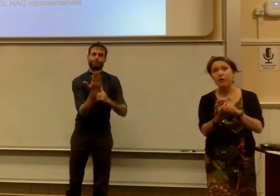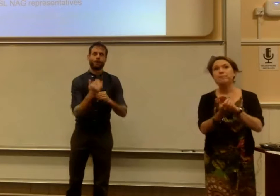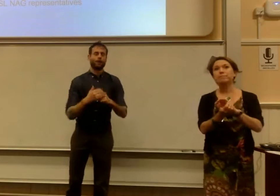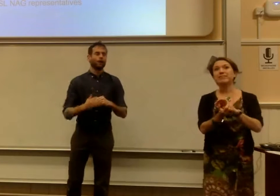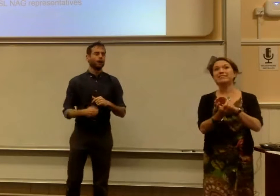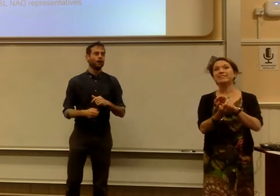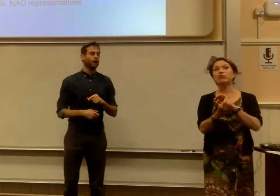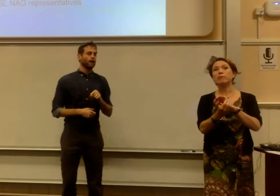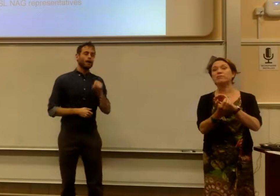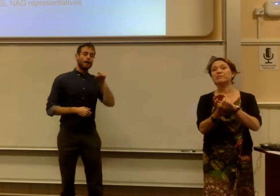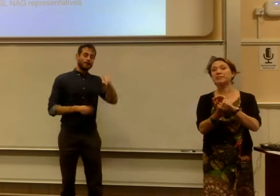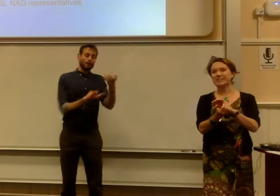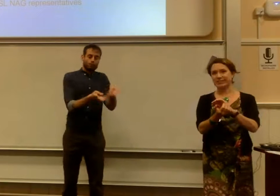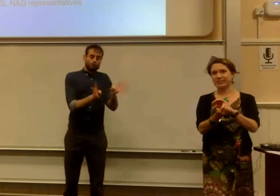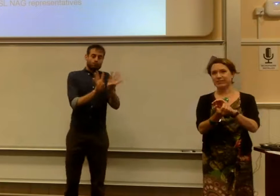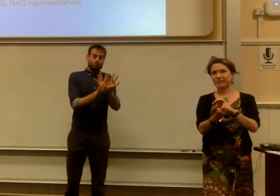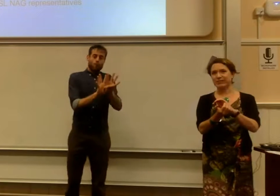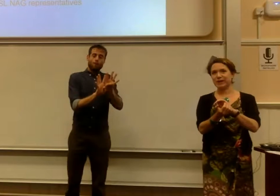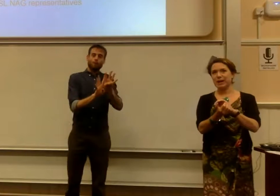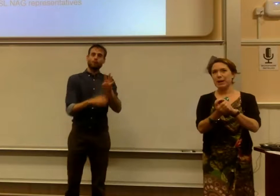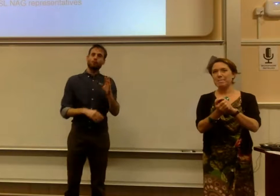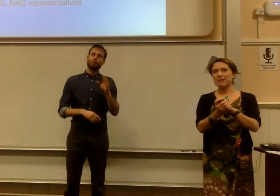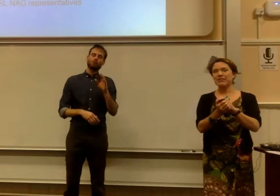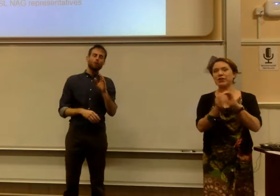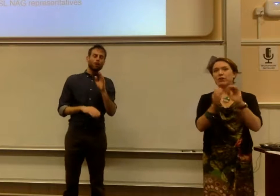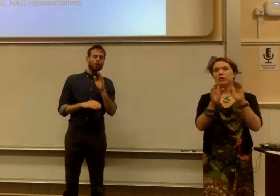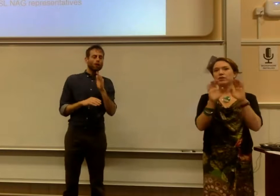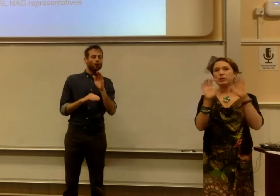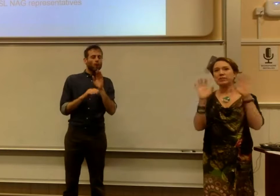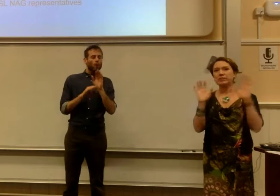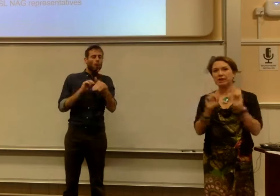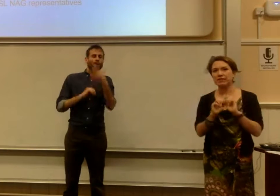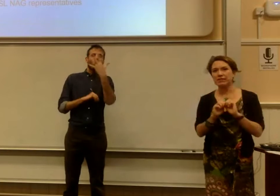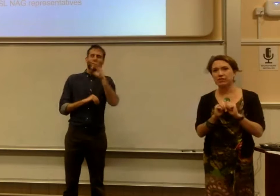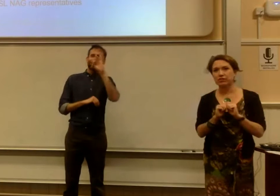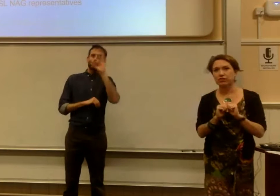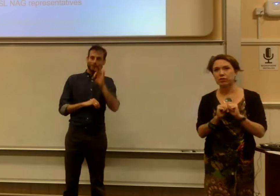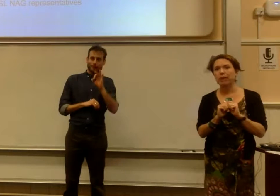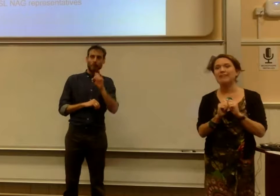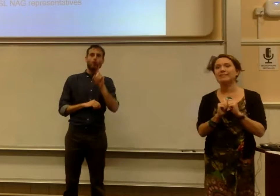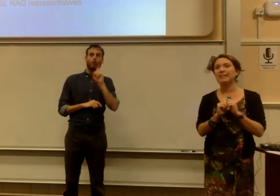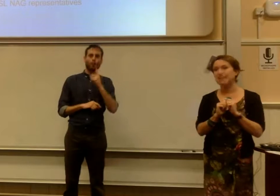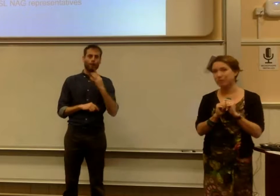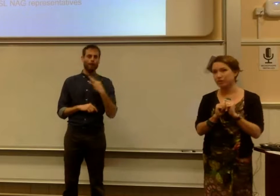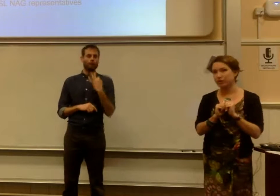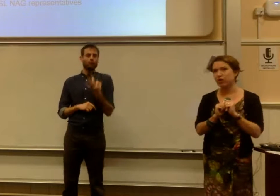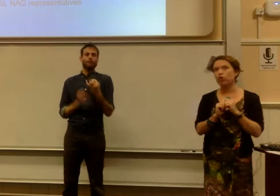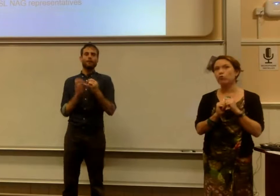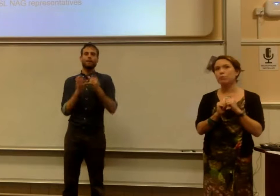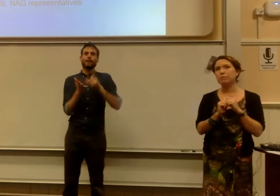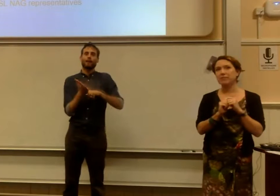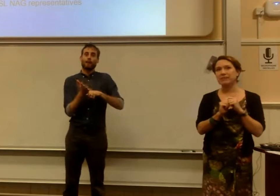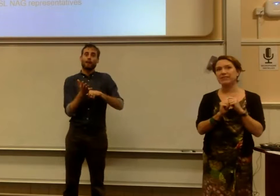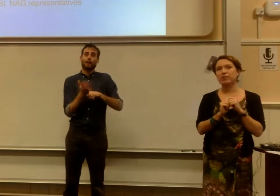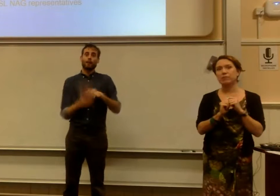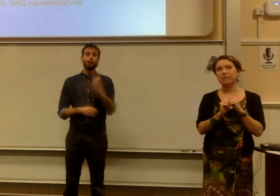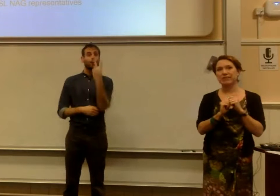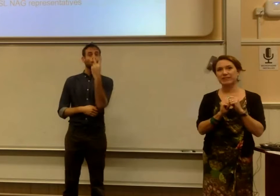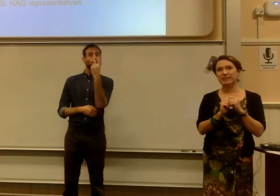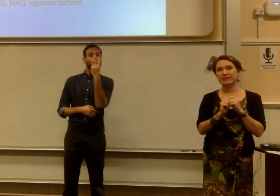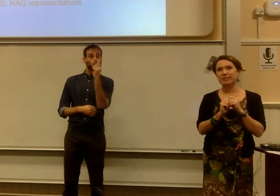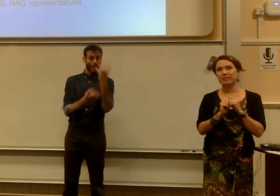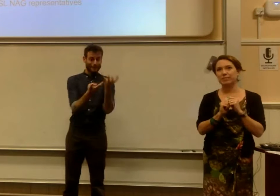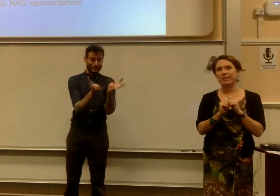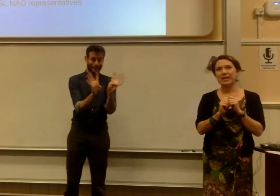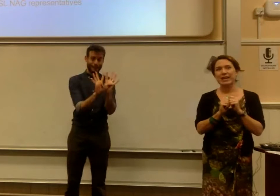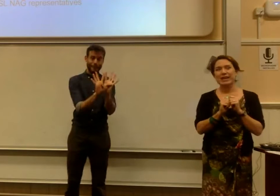half BSL representatives. So 20 places on the group and 11 will be BSL